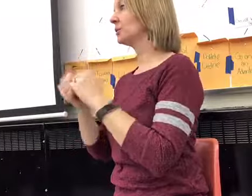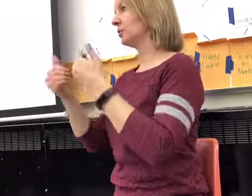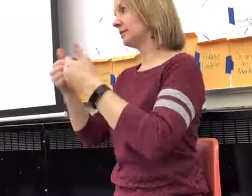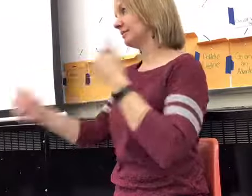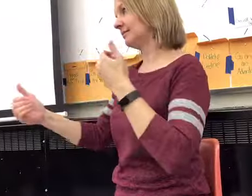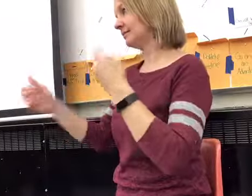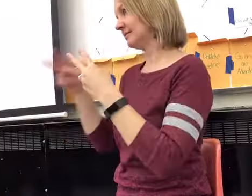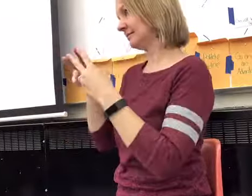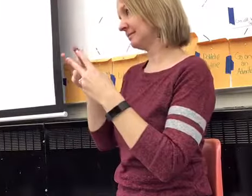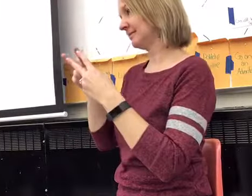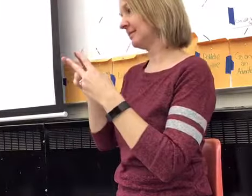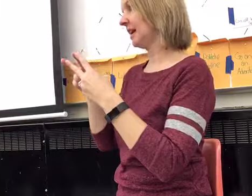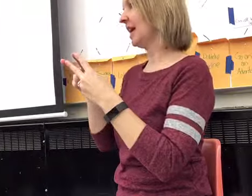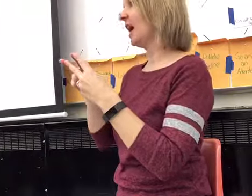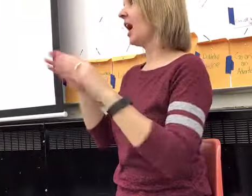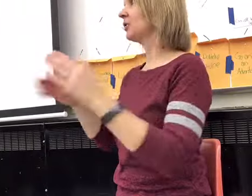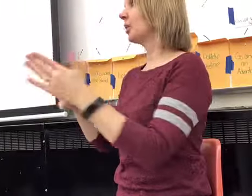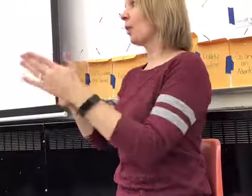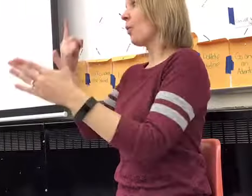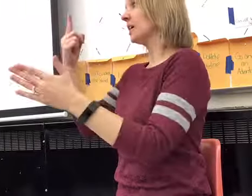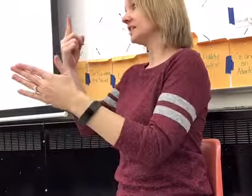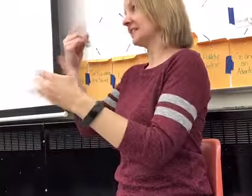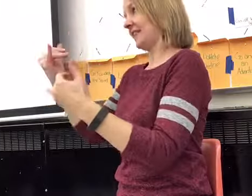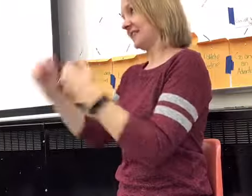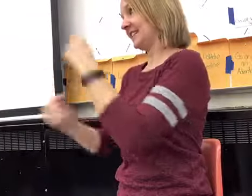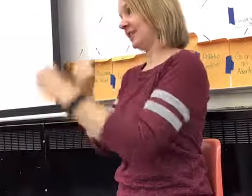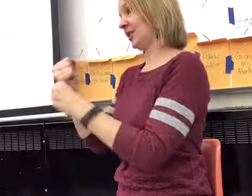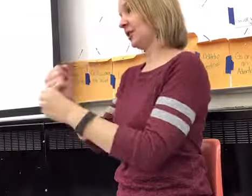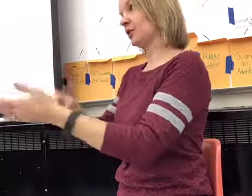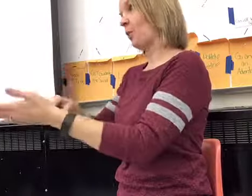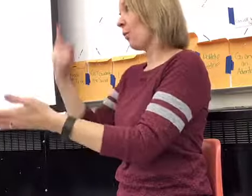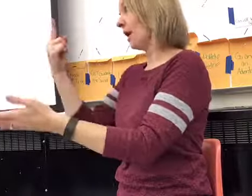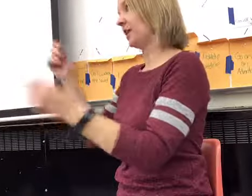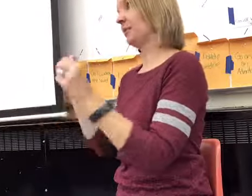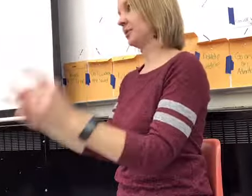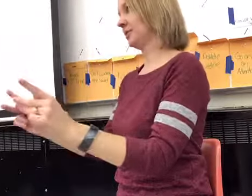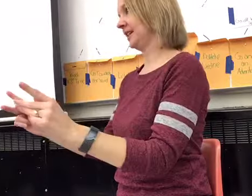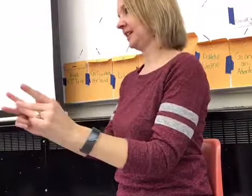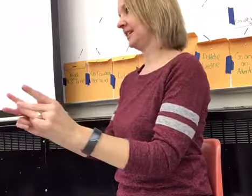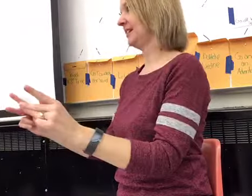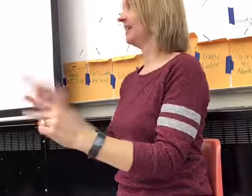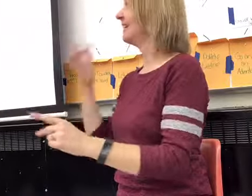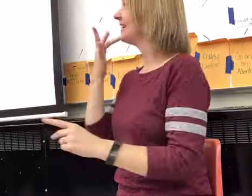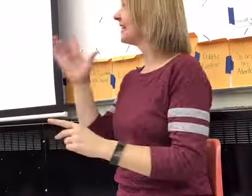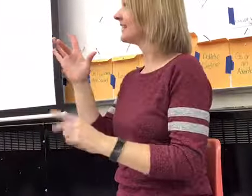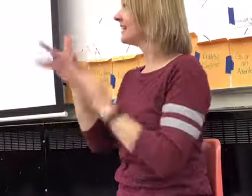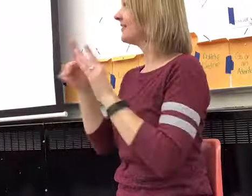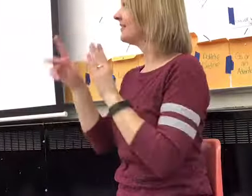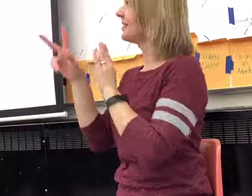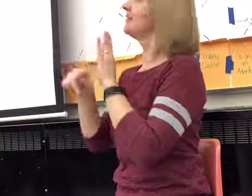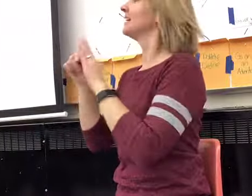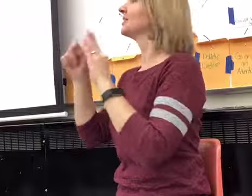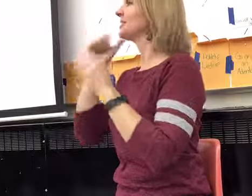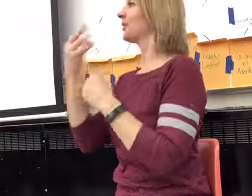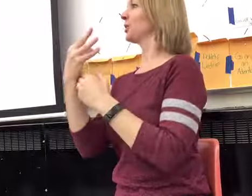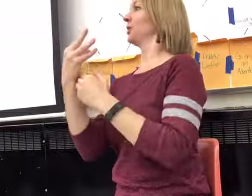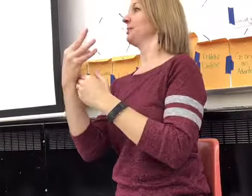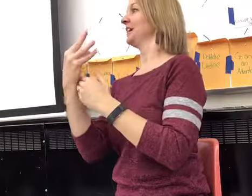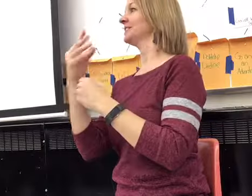And I'm only going to do it once in the year. So this is your one opportunity. Luckily, the video is not recording me this year, so you can't make a GIF of me.